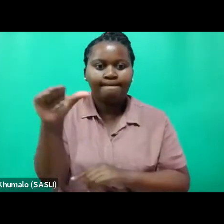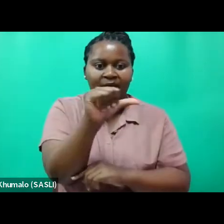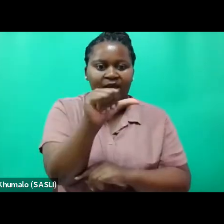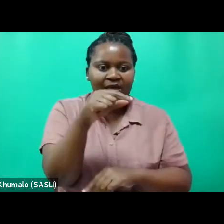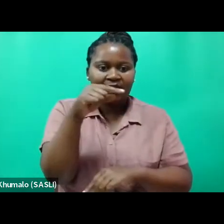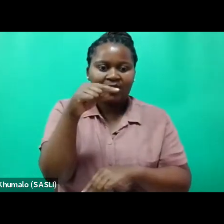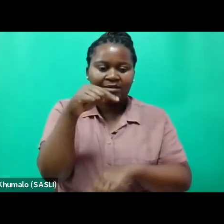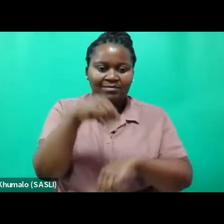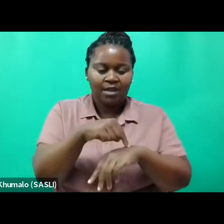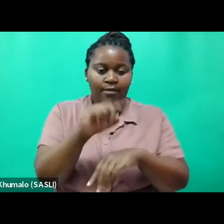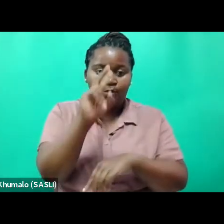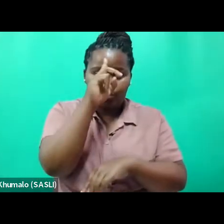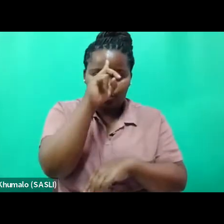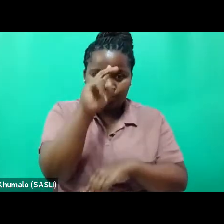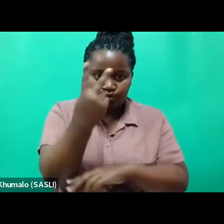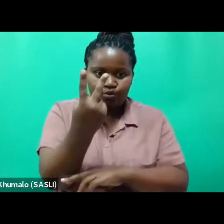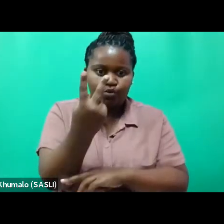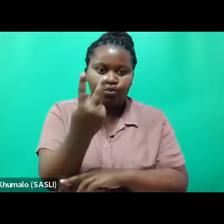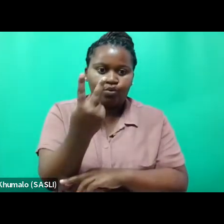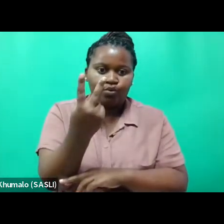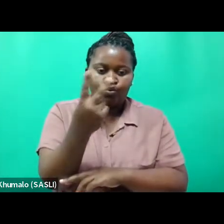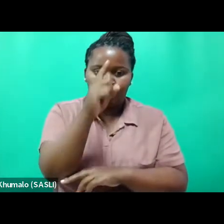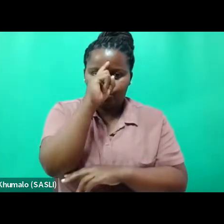Oh, yes, it's 2 o'clock, 2 o'clock.